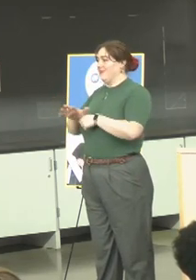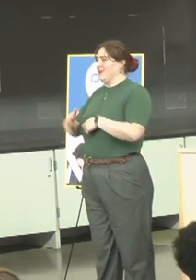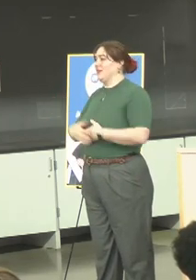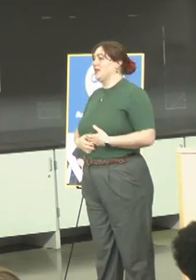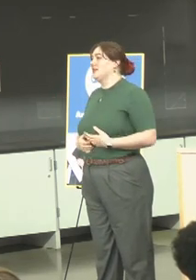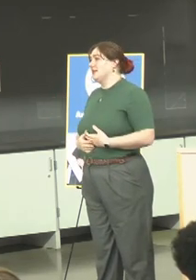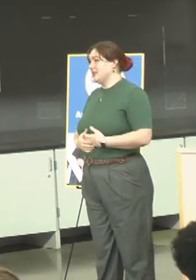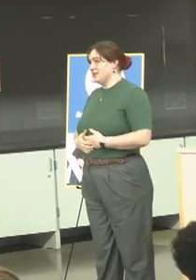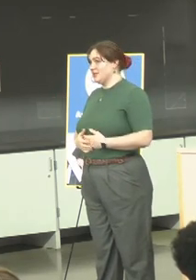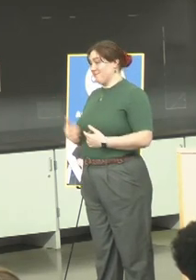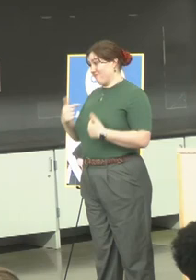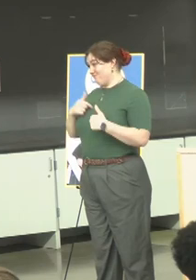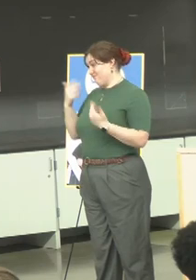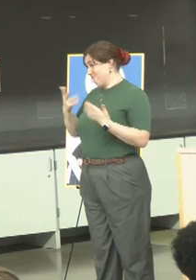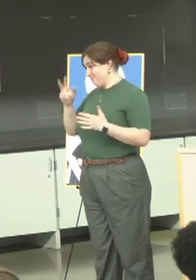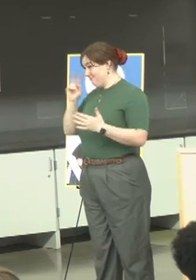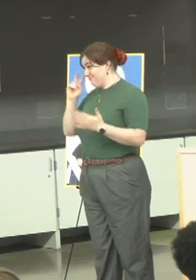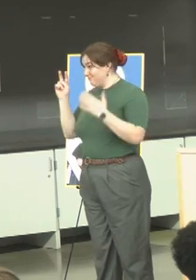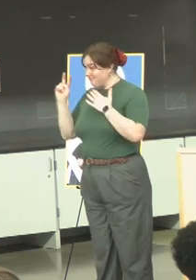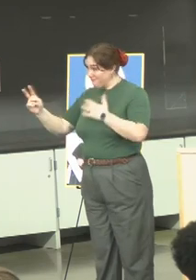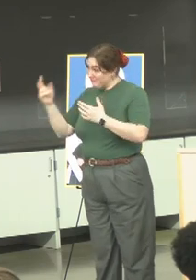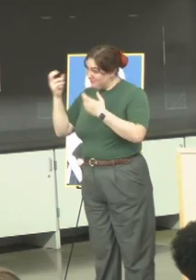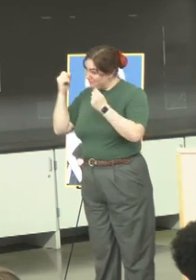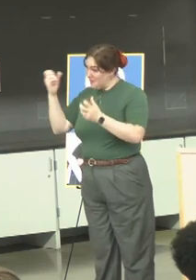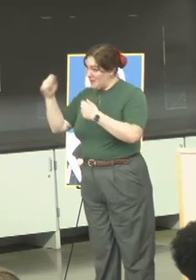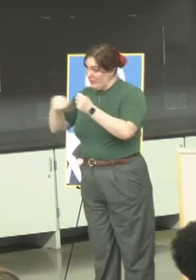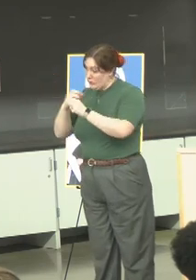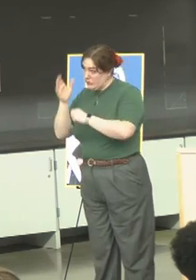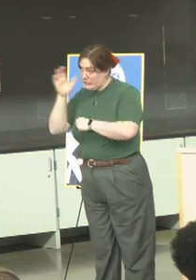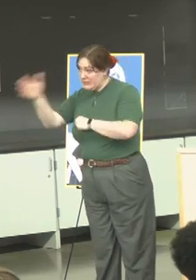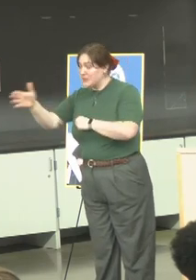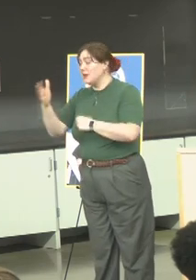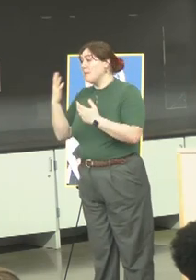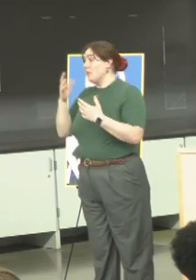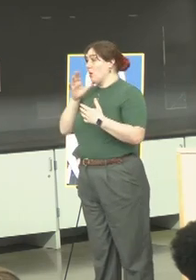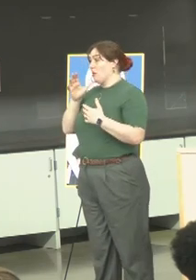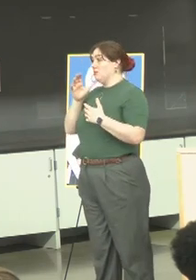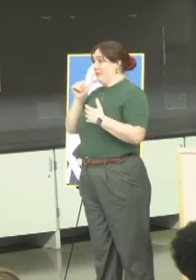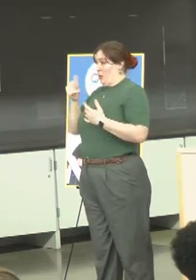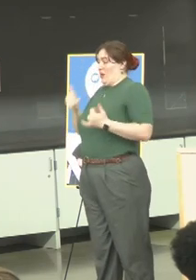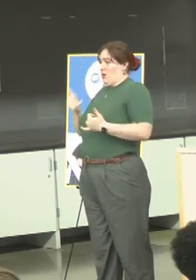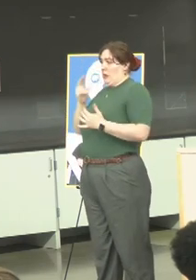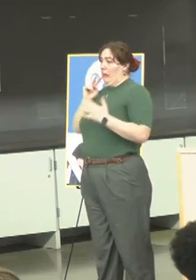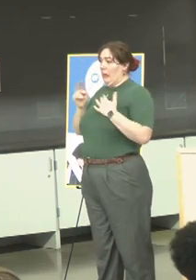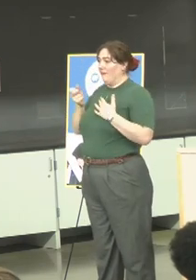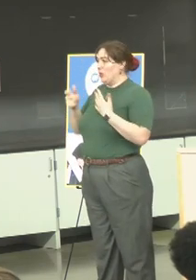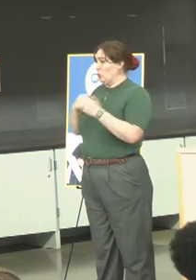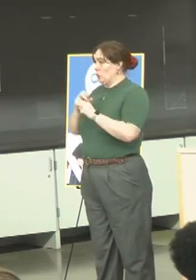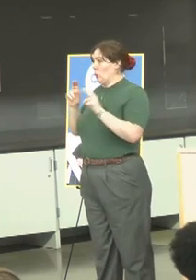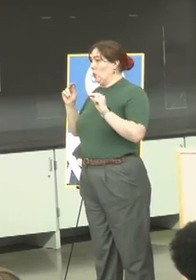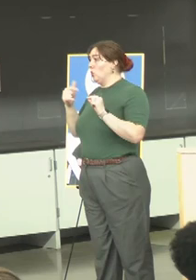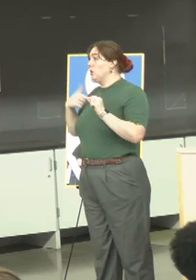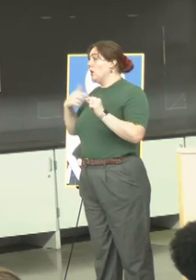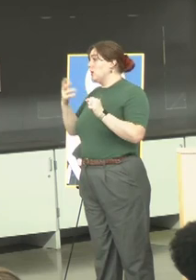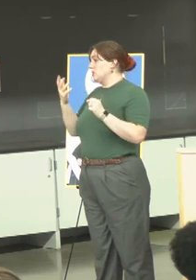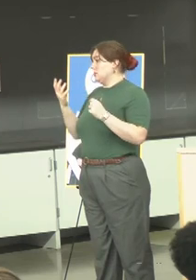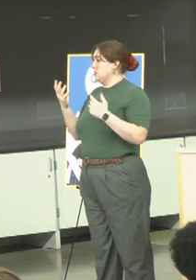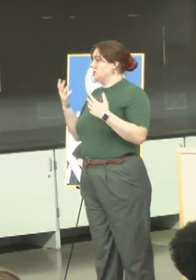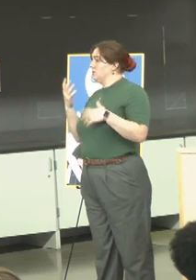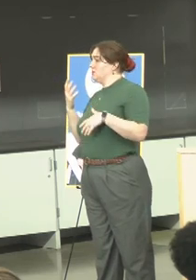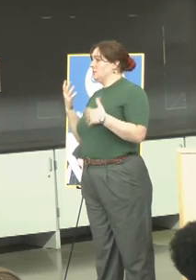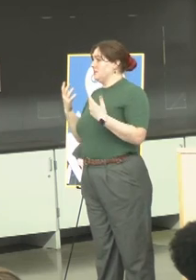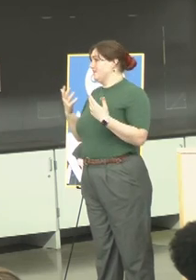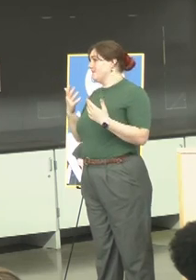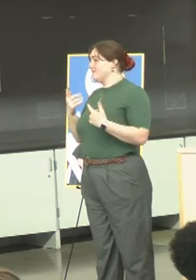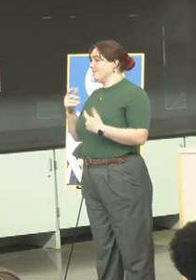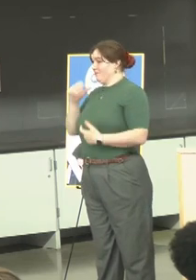I can conceivably see that years out, but not in the short term. So I can say emphatically, not in the near